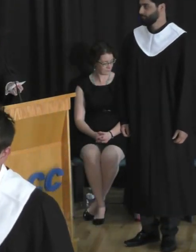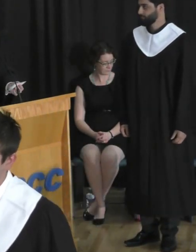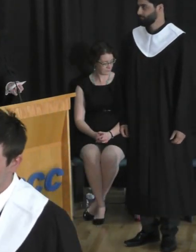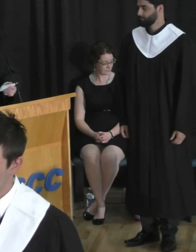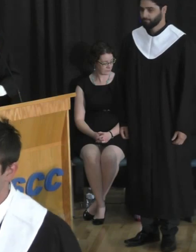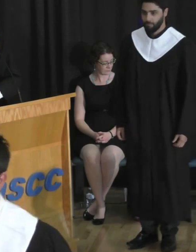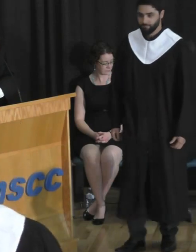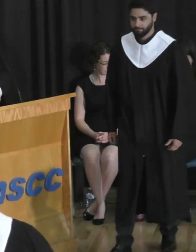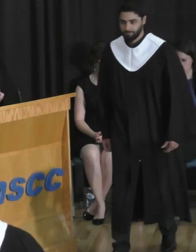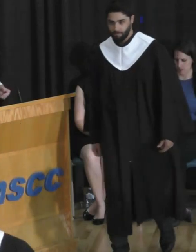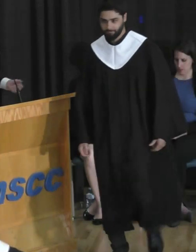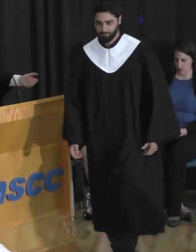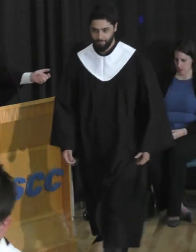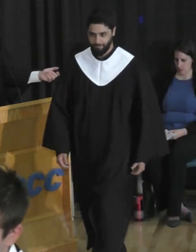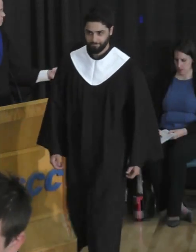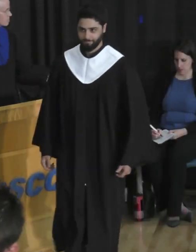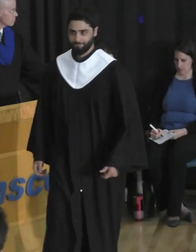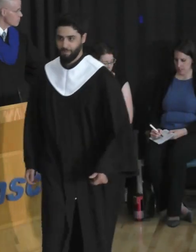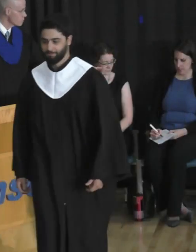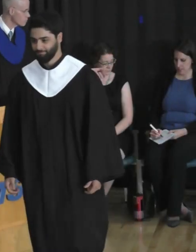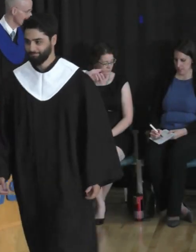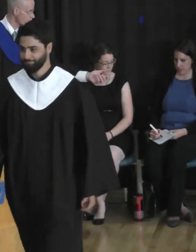Devin Hatchard.